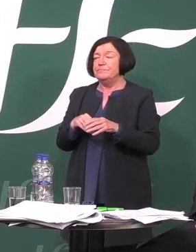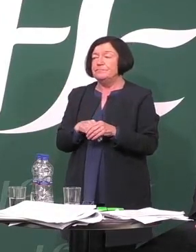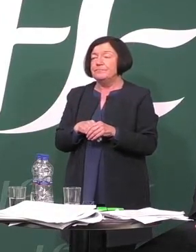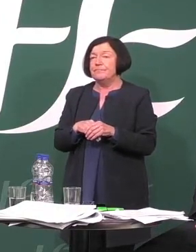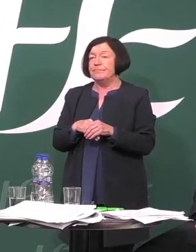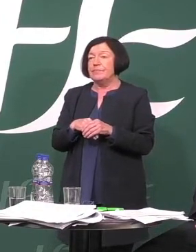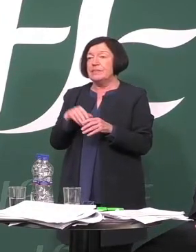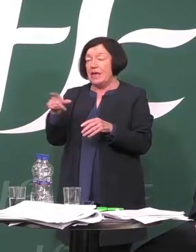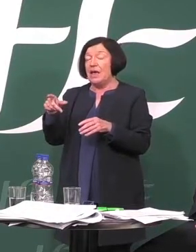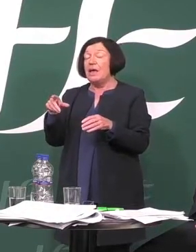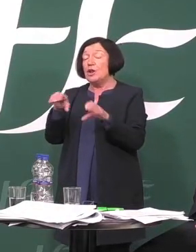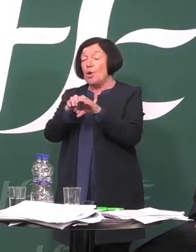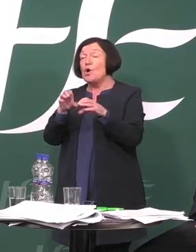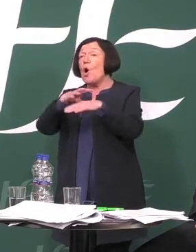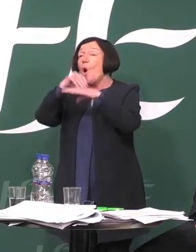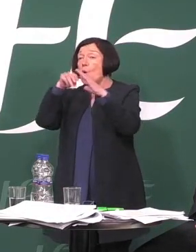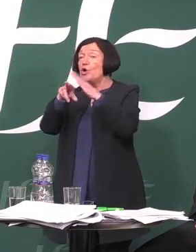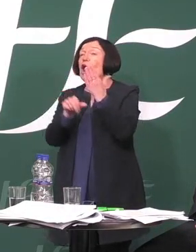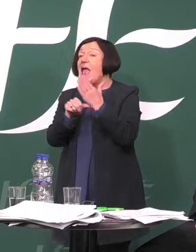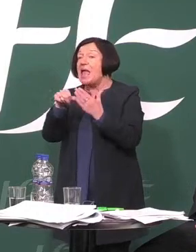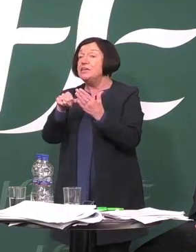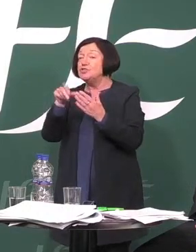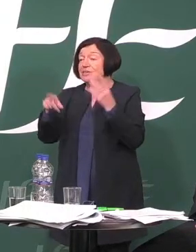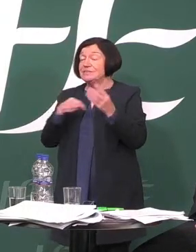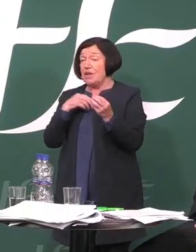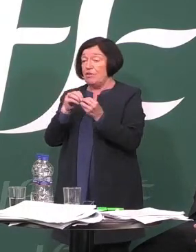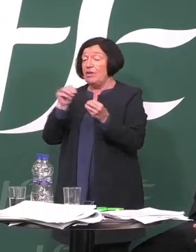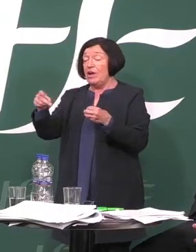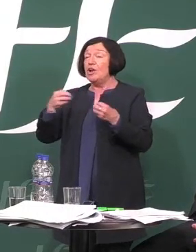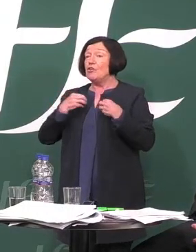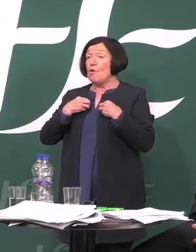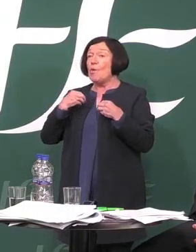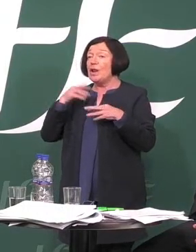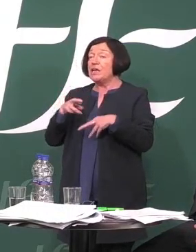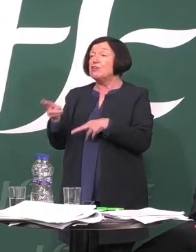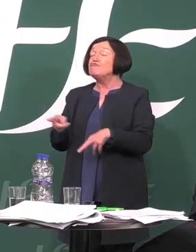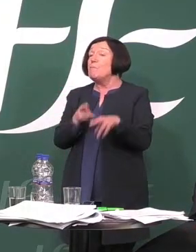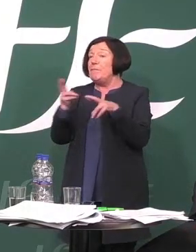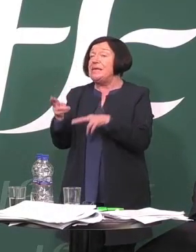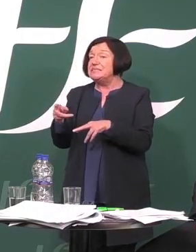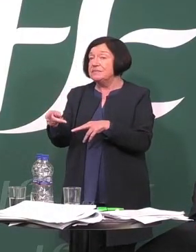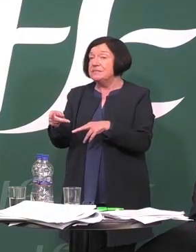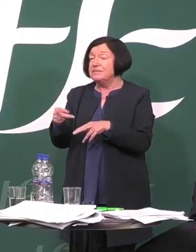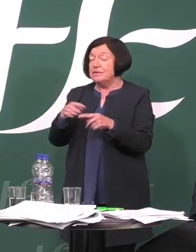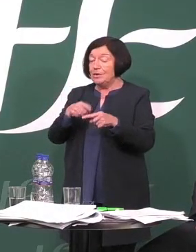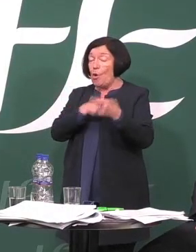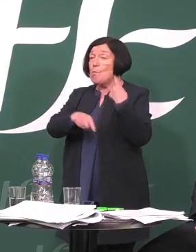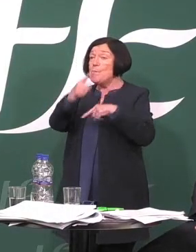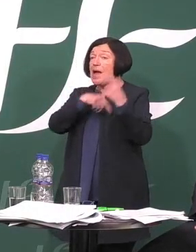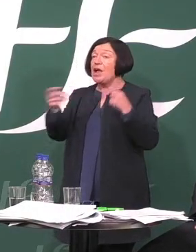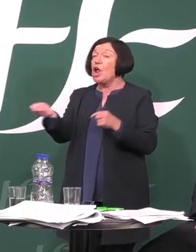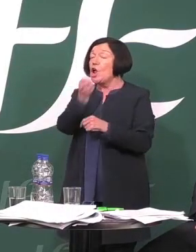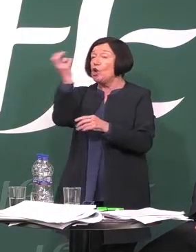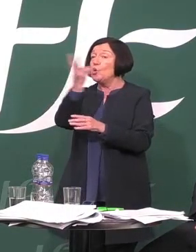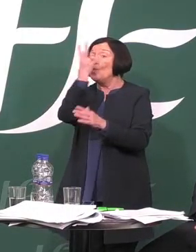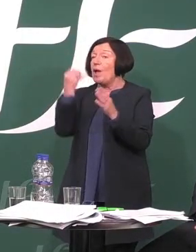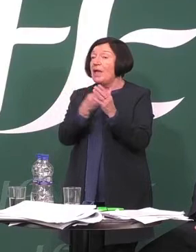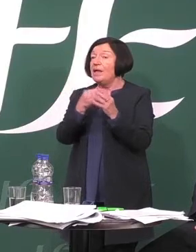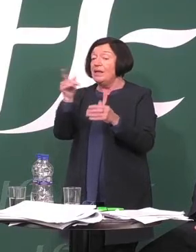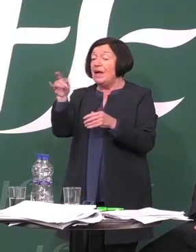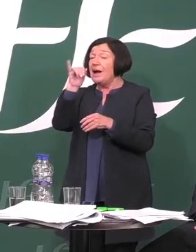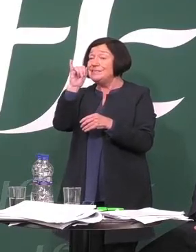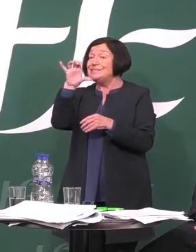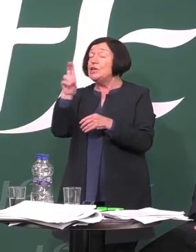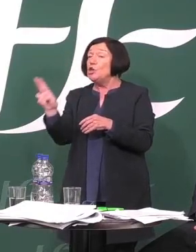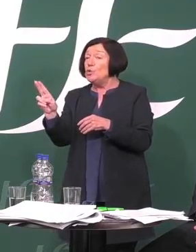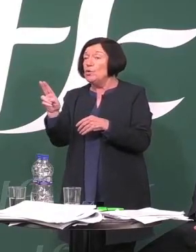in older age. And I think, as I report, for example, on our own, if I could just repeat that slide, because come back to the earlier question in